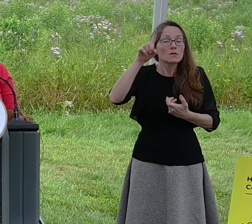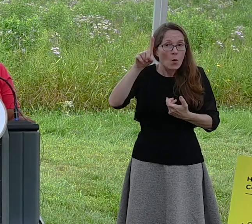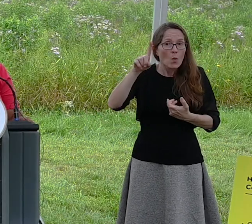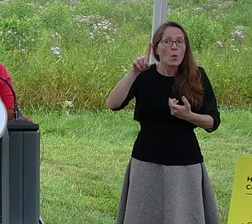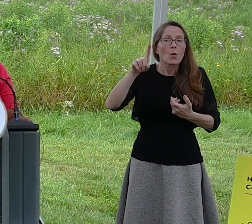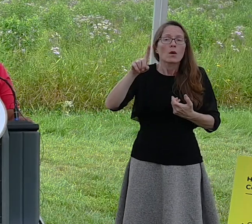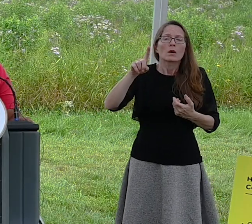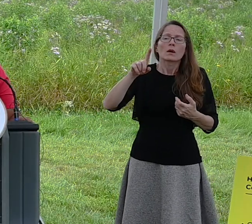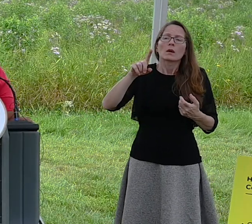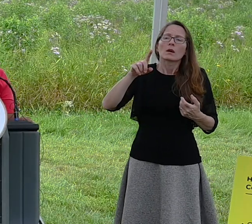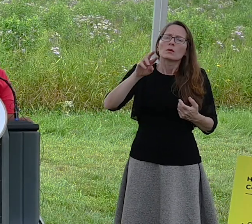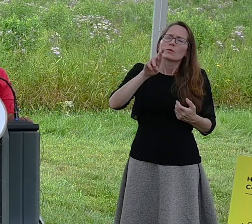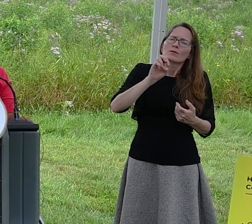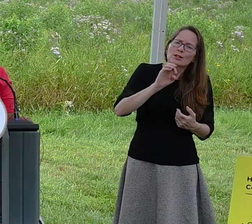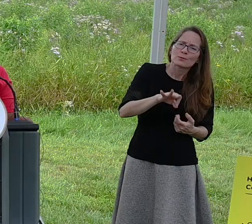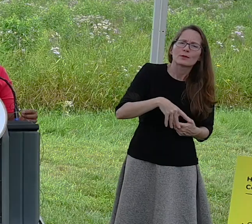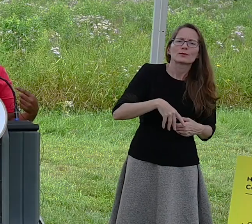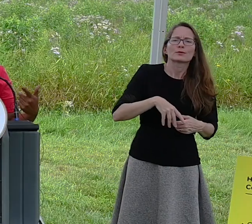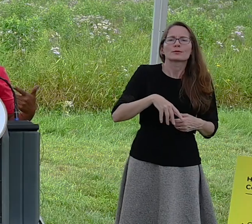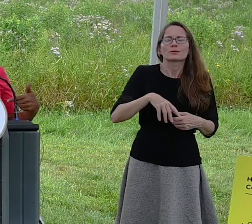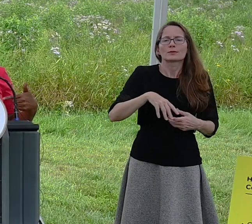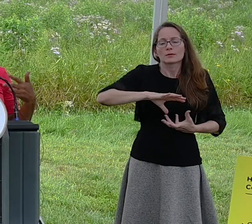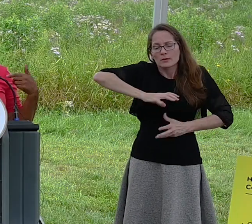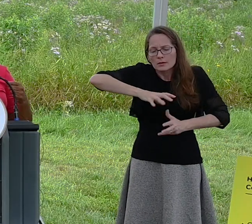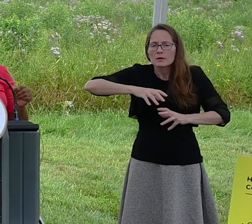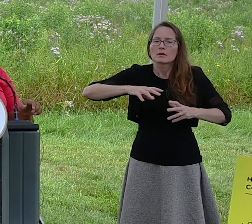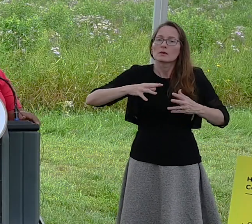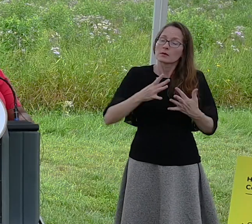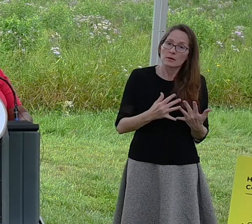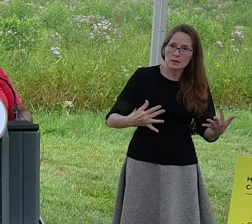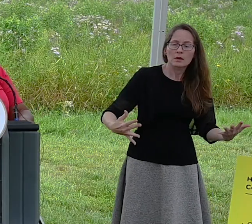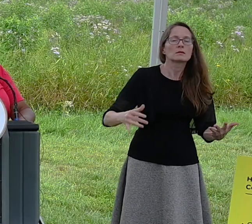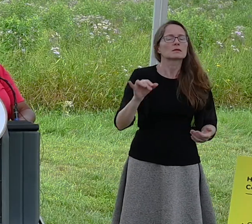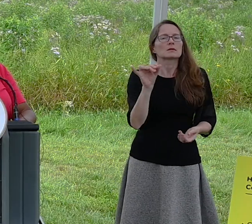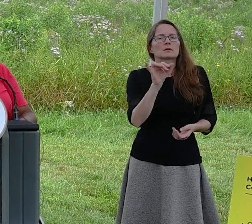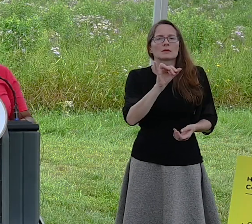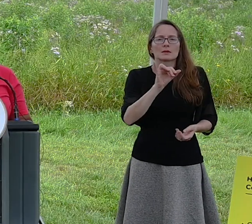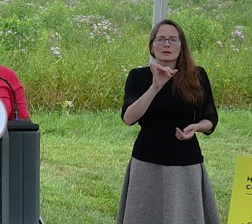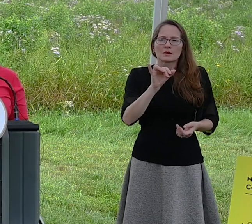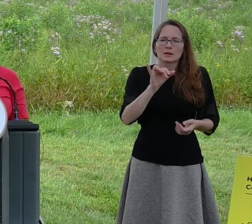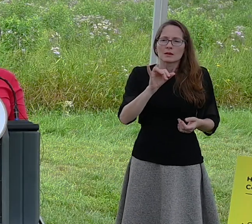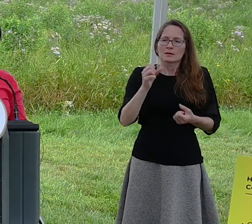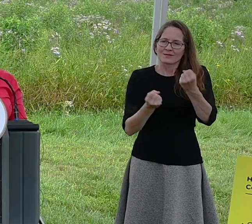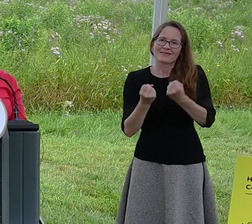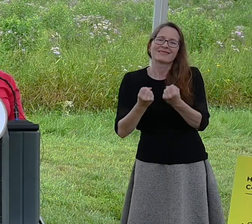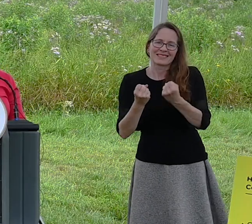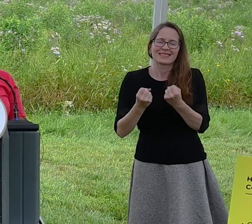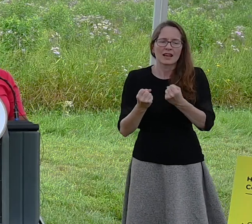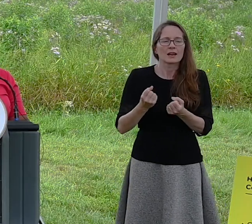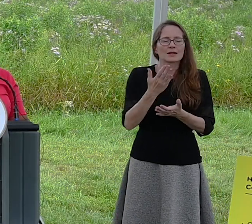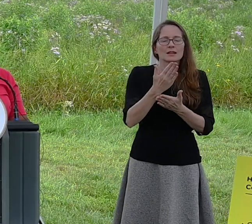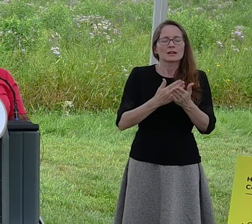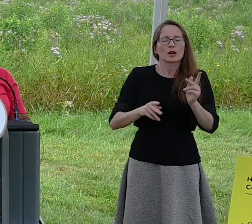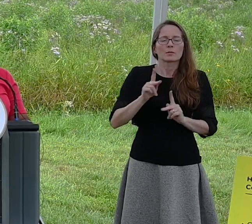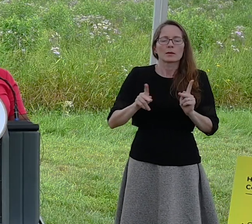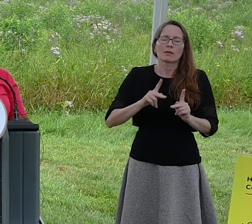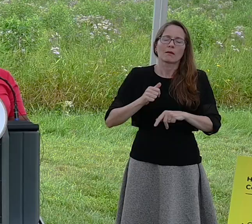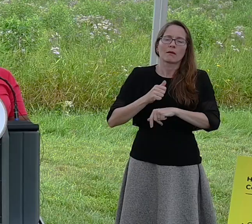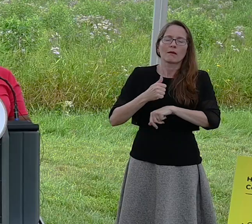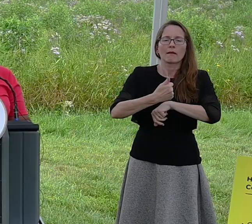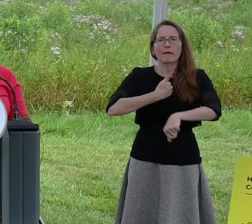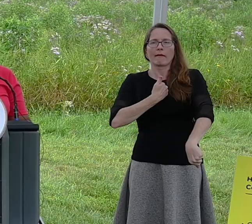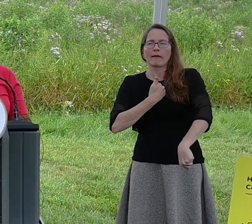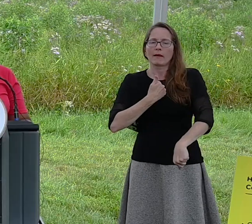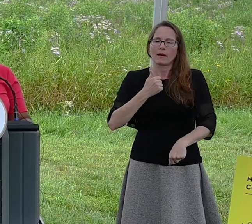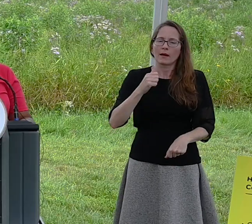These choices add up. I often say when people accuse me of being a snowflake that a whole bunch of us together make an